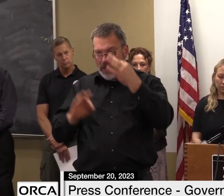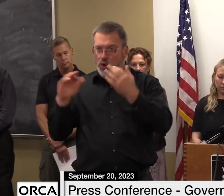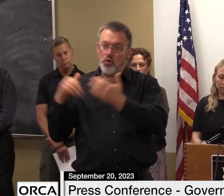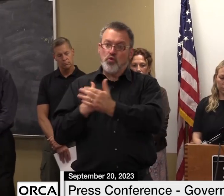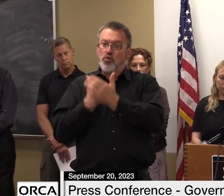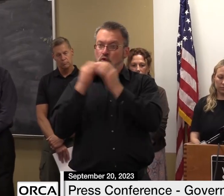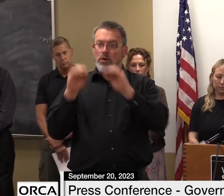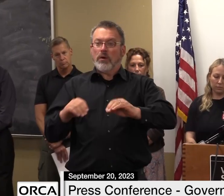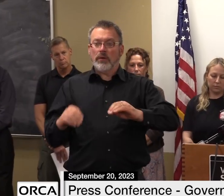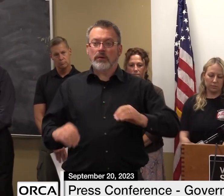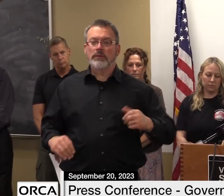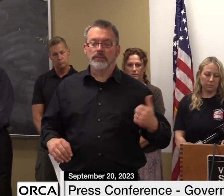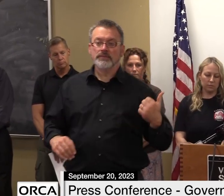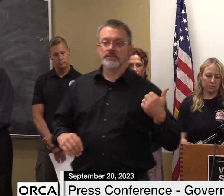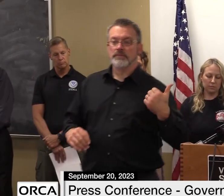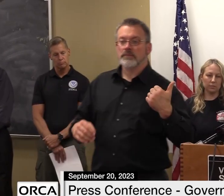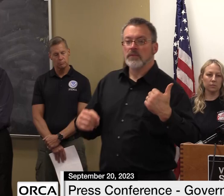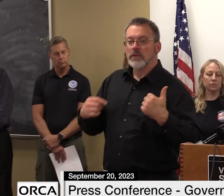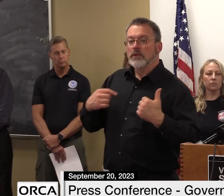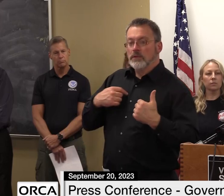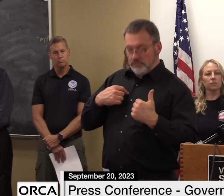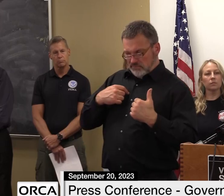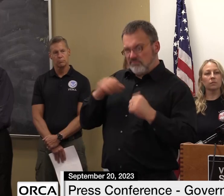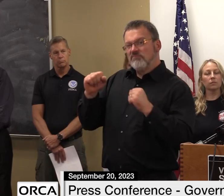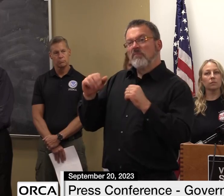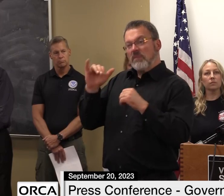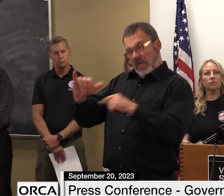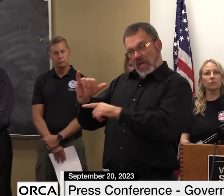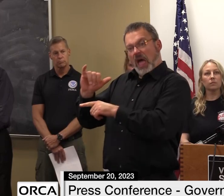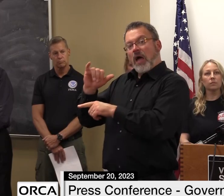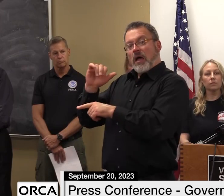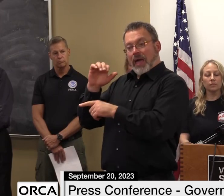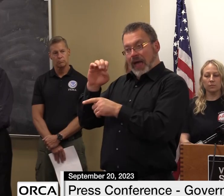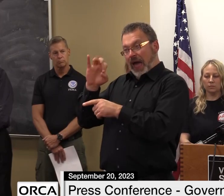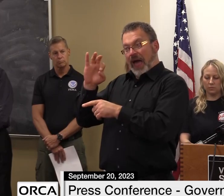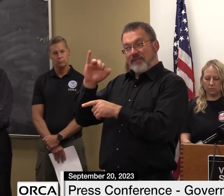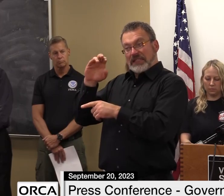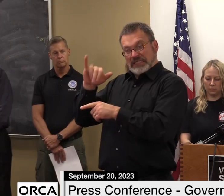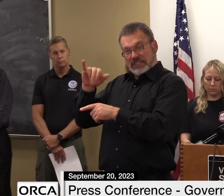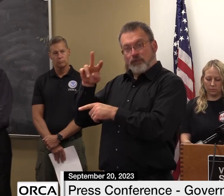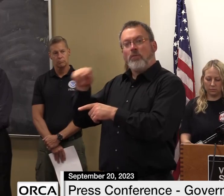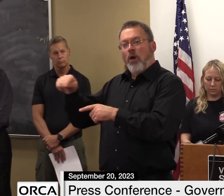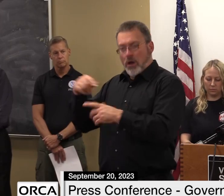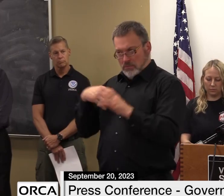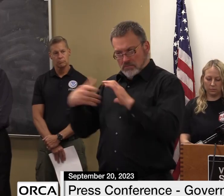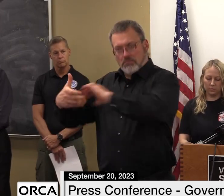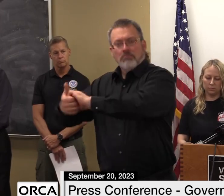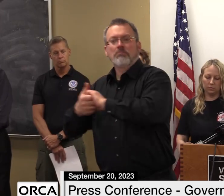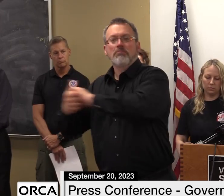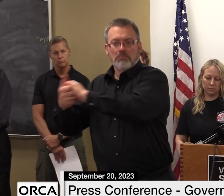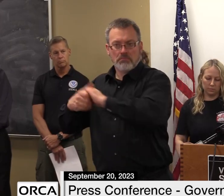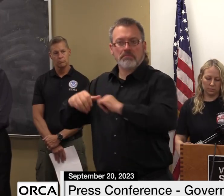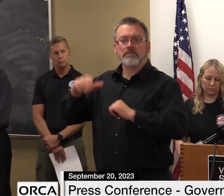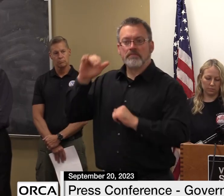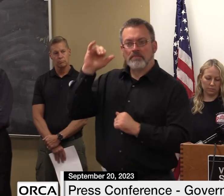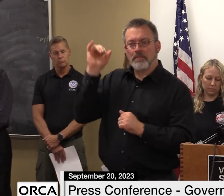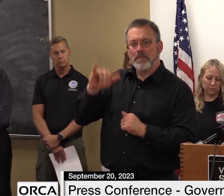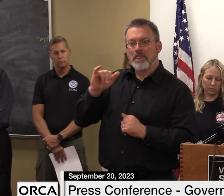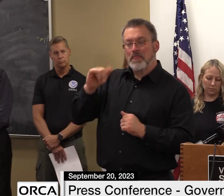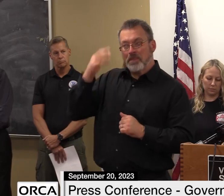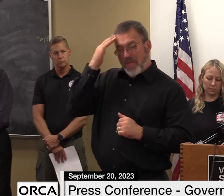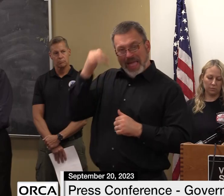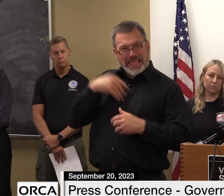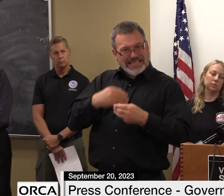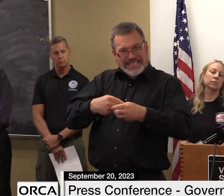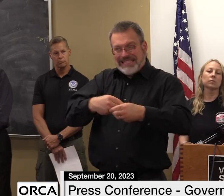make sure that we are sharing this information. That's part of the reason we want to do this survey, so we know what the unmet need is. We